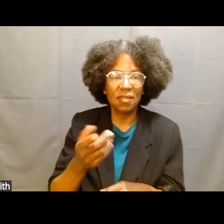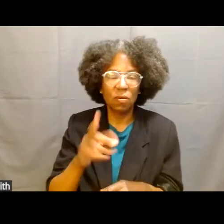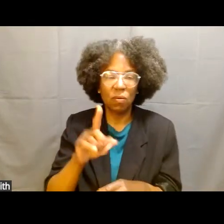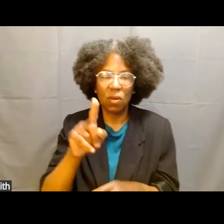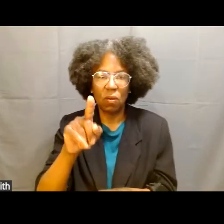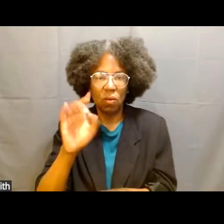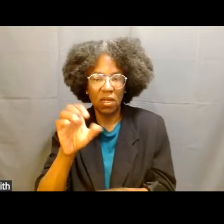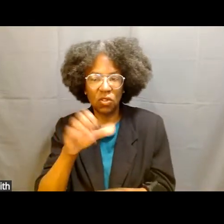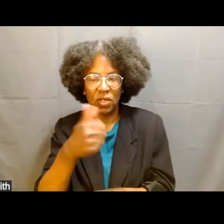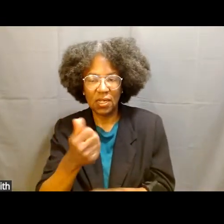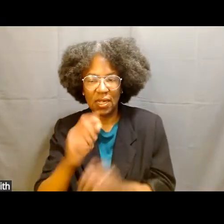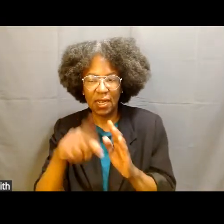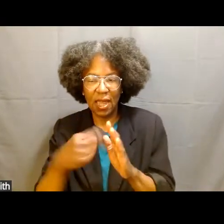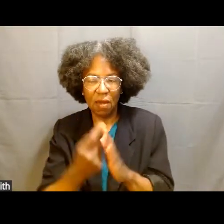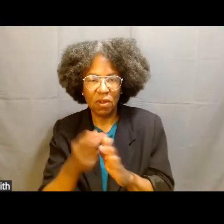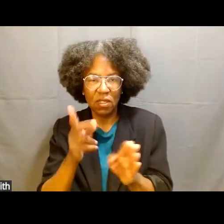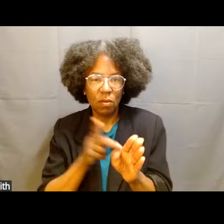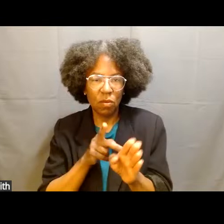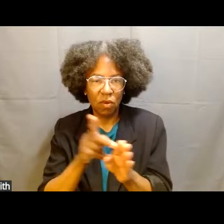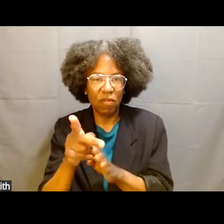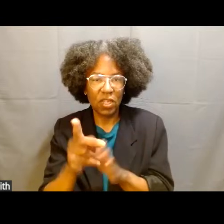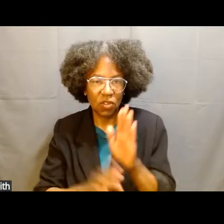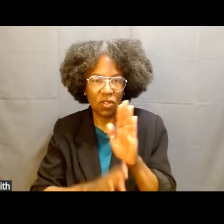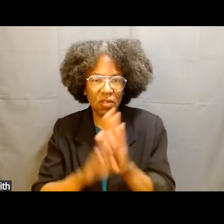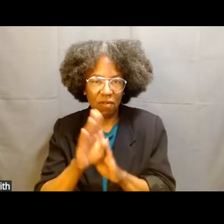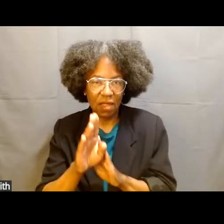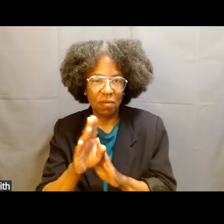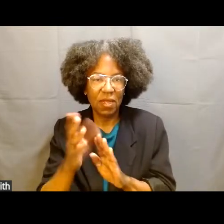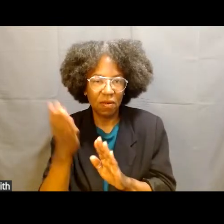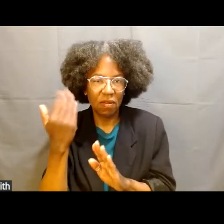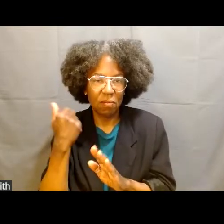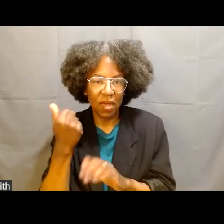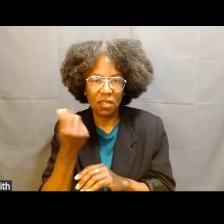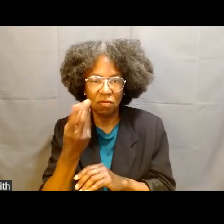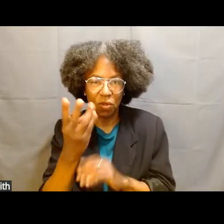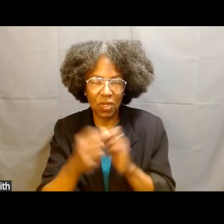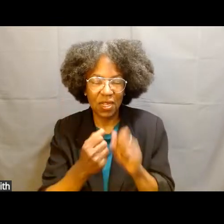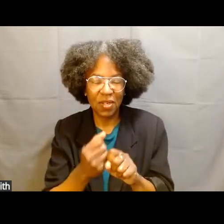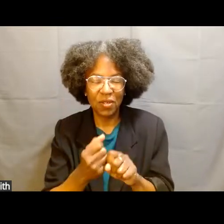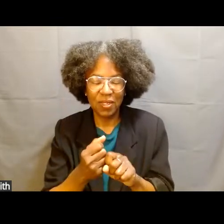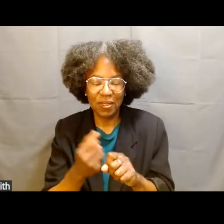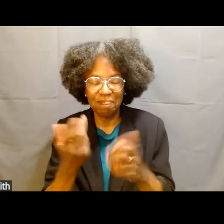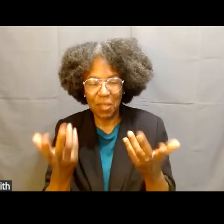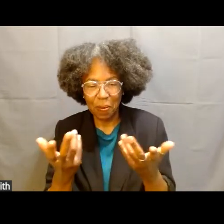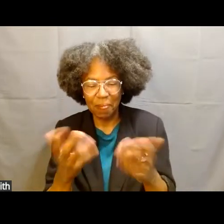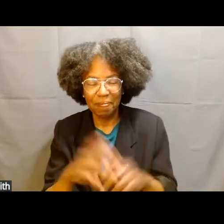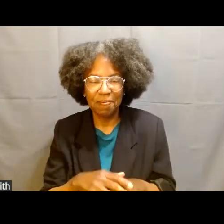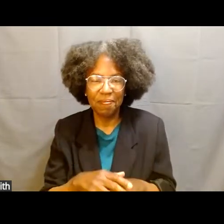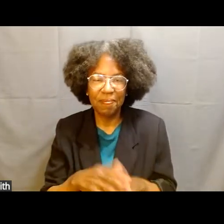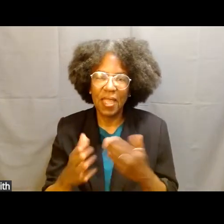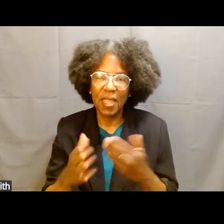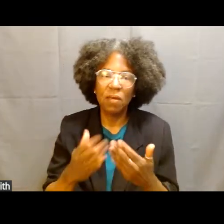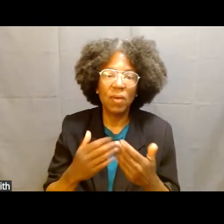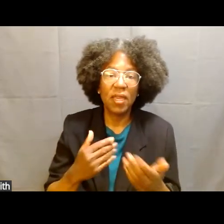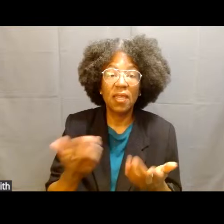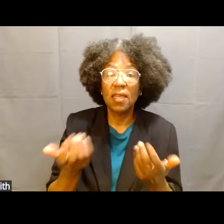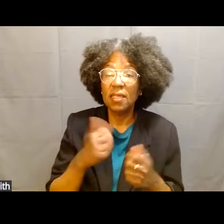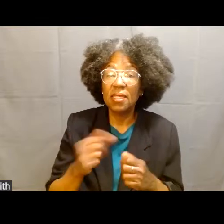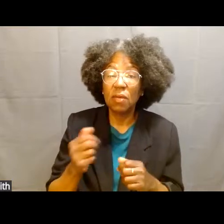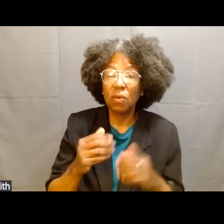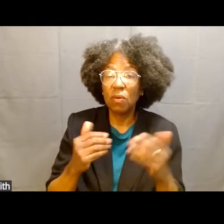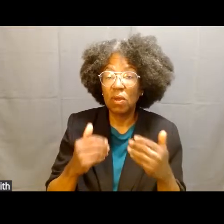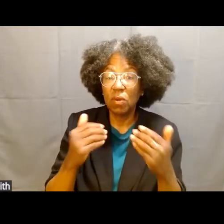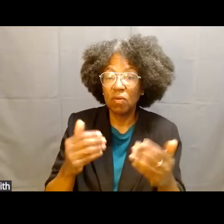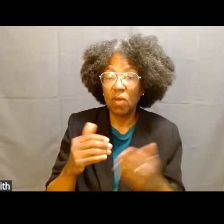professional development over the There you last go. 2 years. Right. So anyway, does anybody, we'll go on to Y,